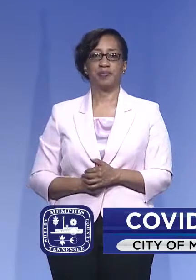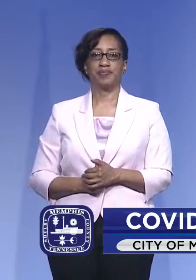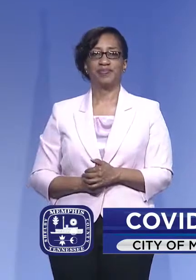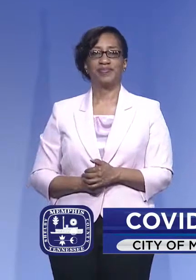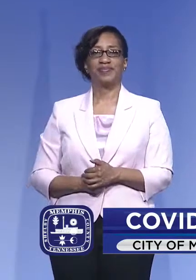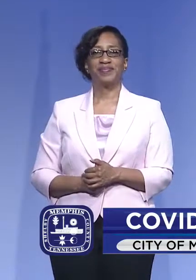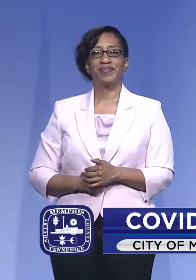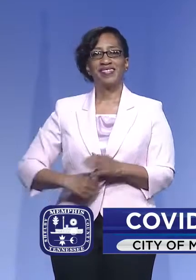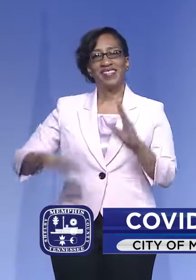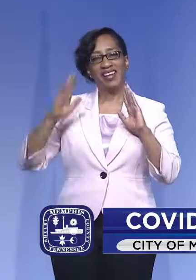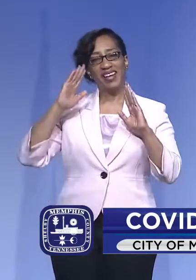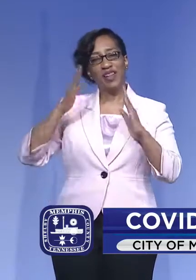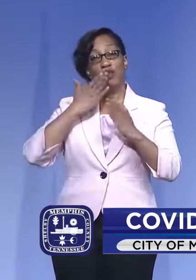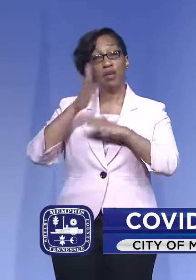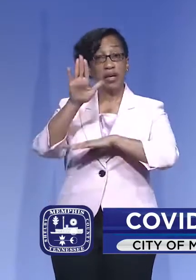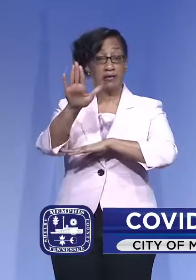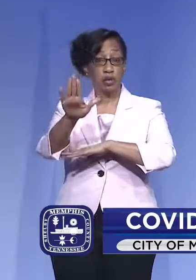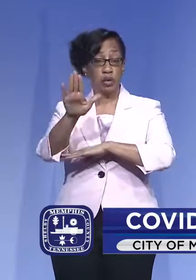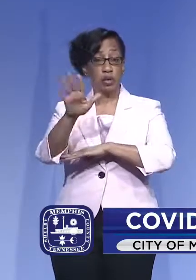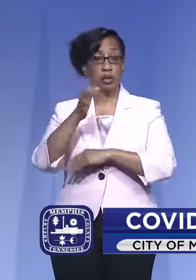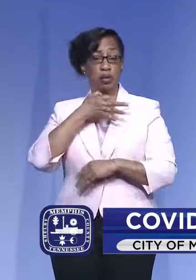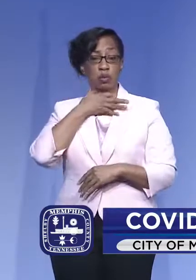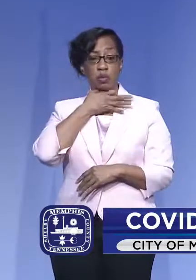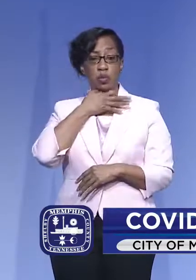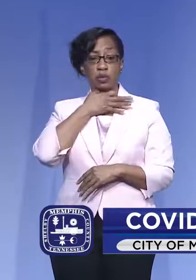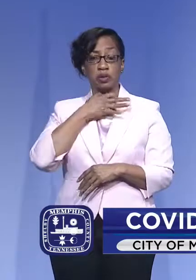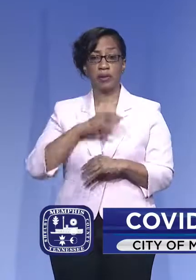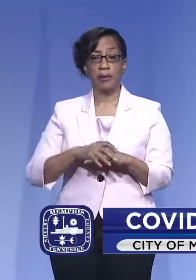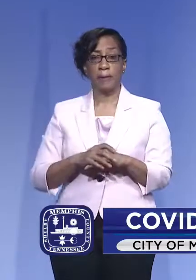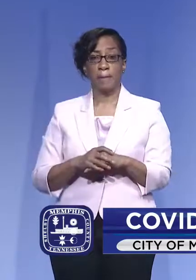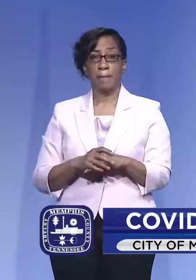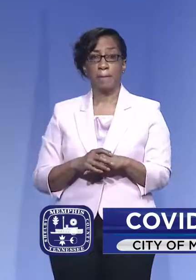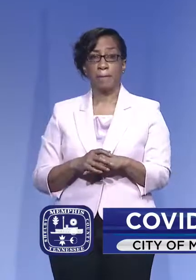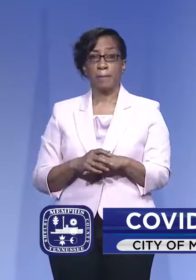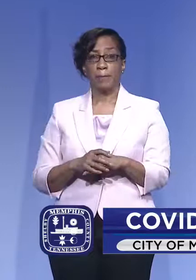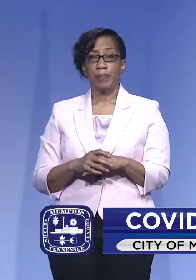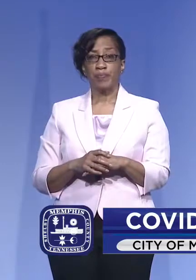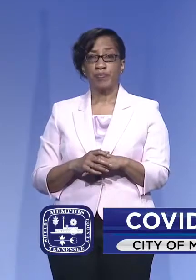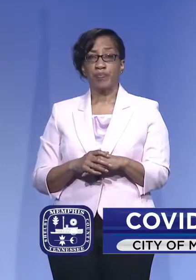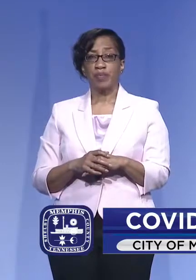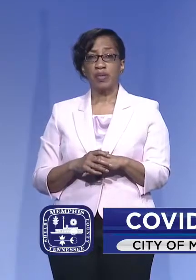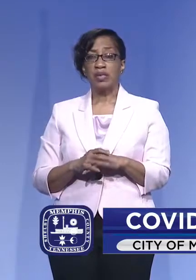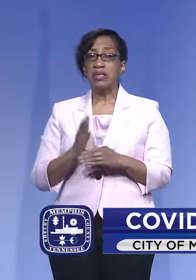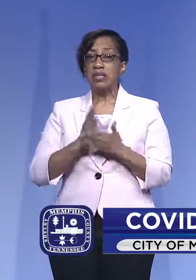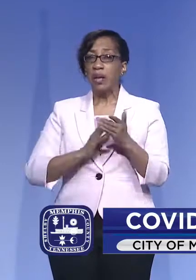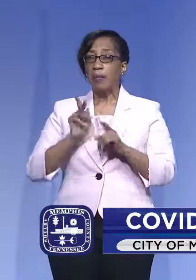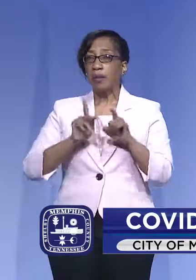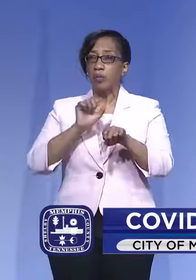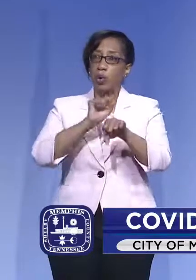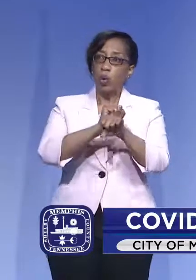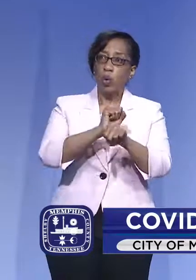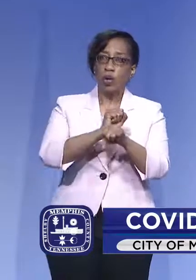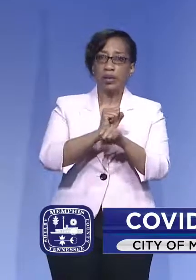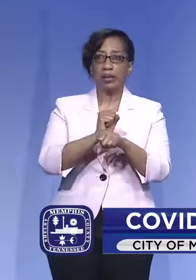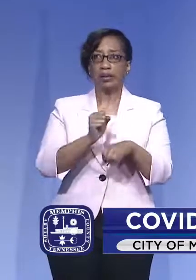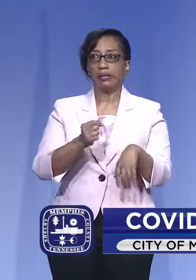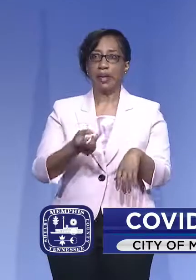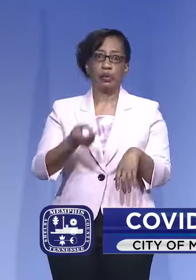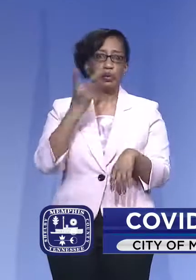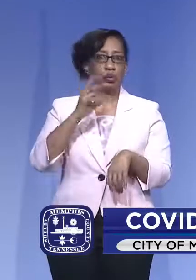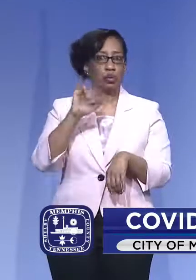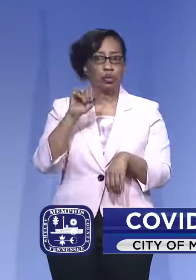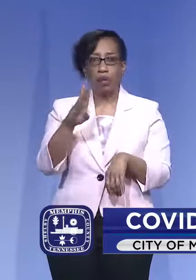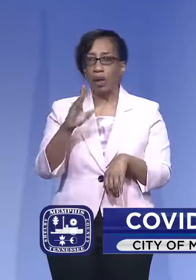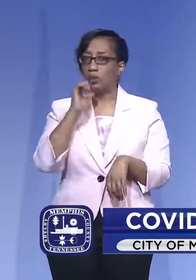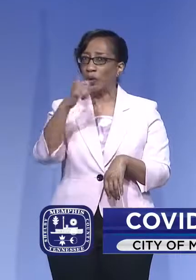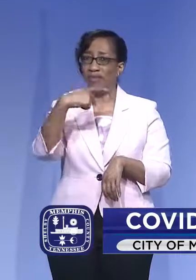Hi, good afternoon. I'm wondering how big of an issue it is to get the vaccine to people who may be working multiple jobs and don't have time